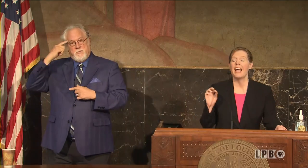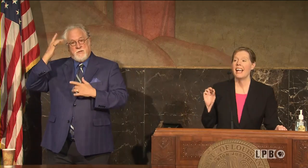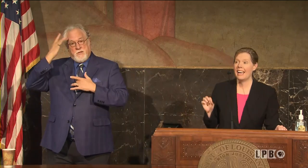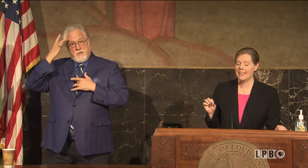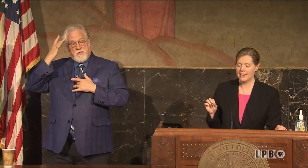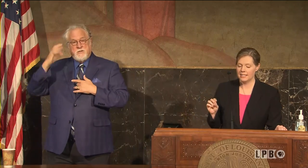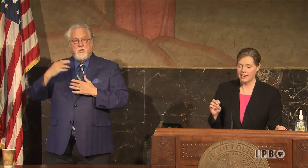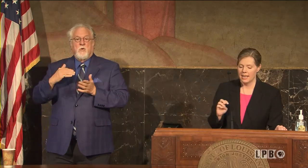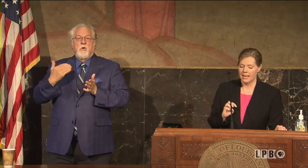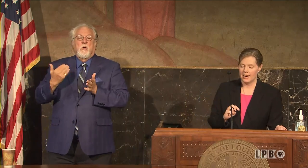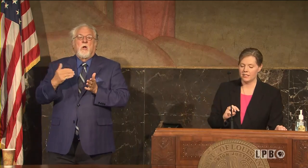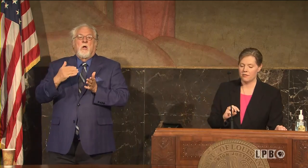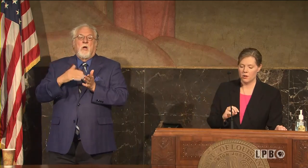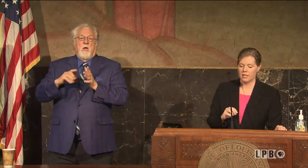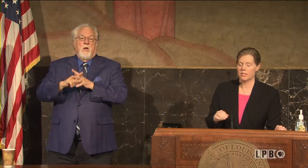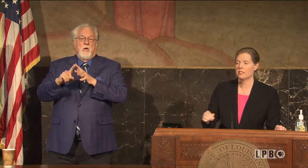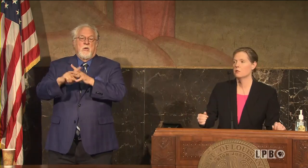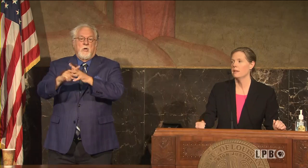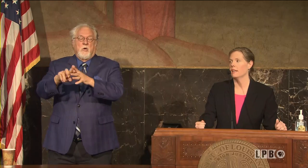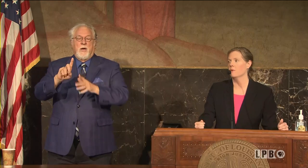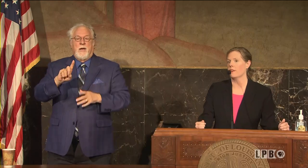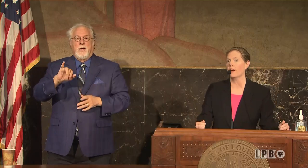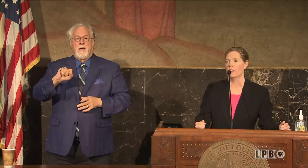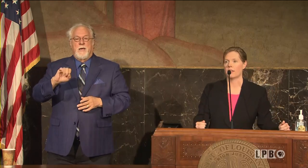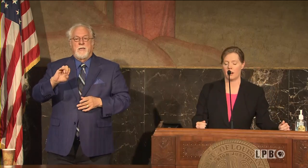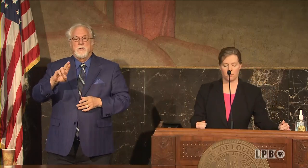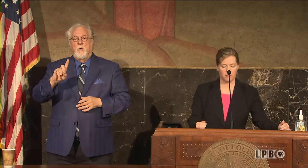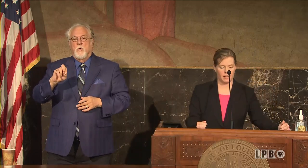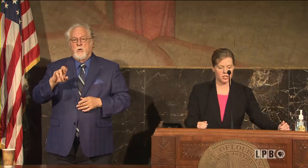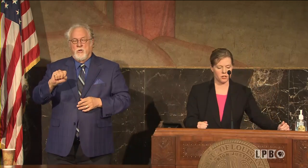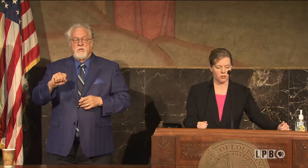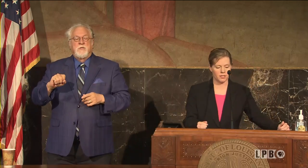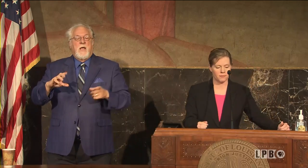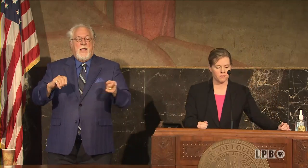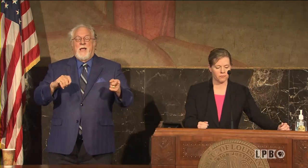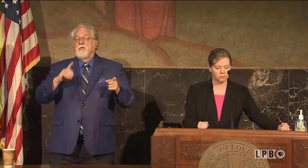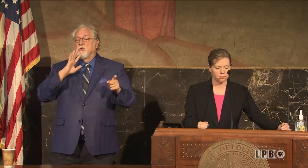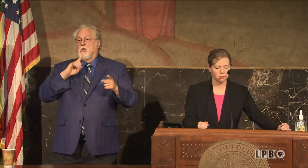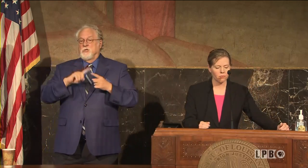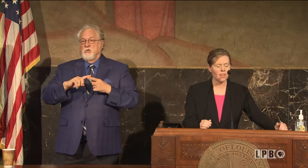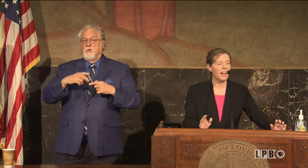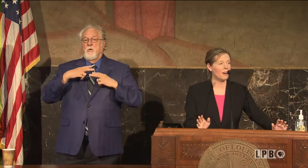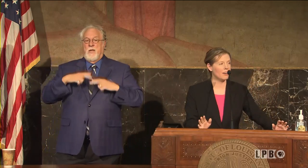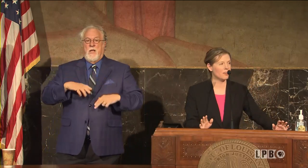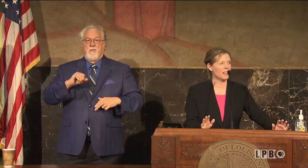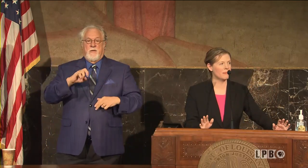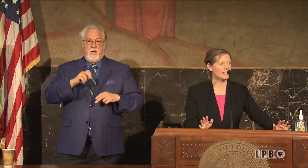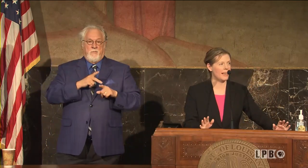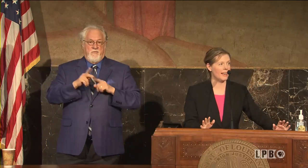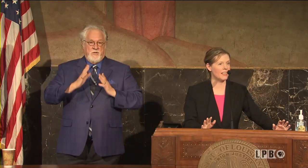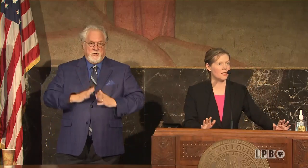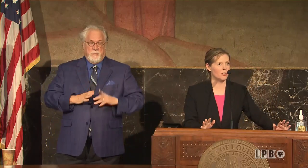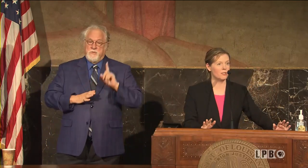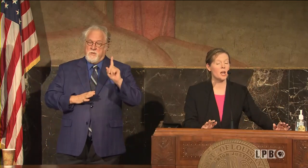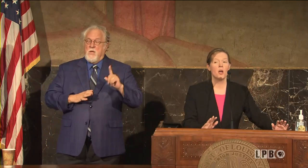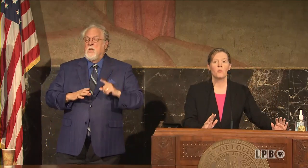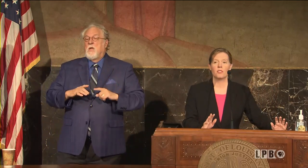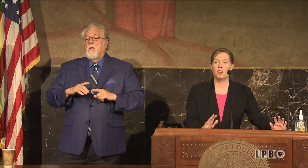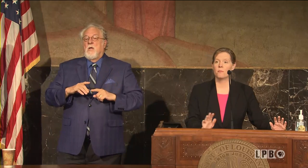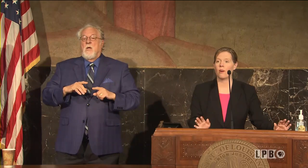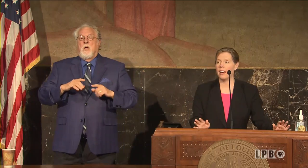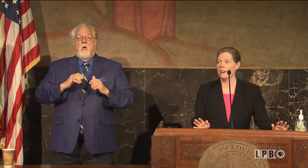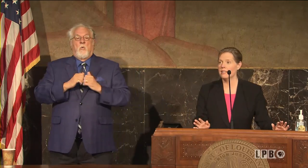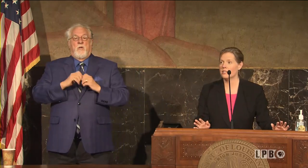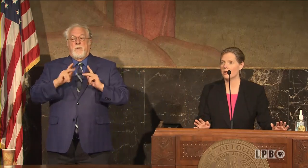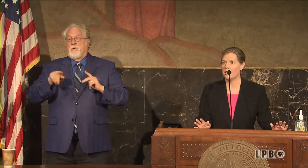disorders. And it has a focus on speaking with our healthcare professionals. However, let me say that those with